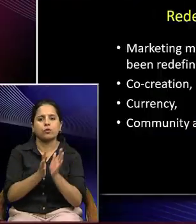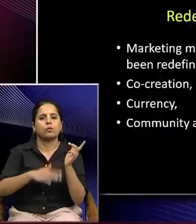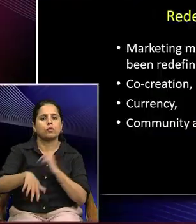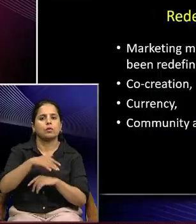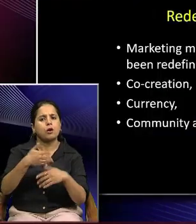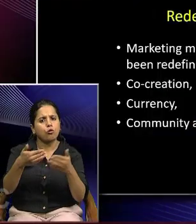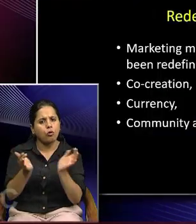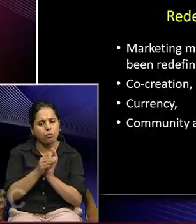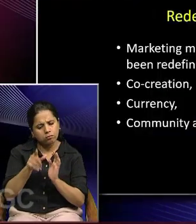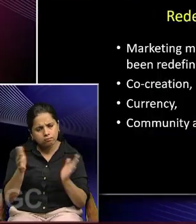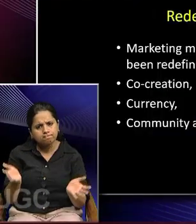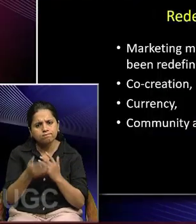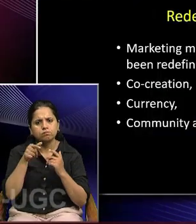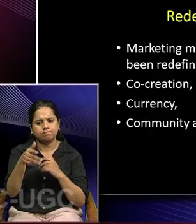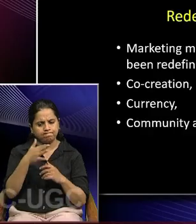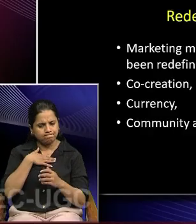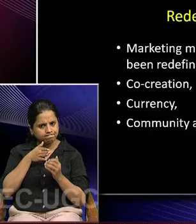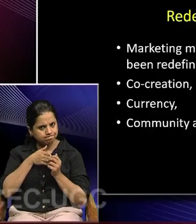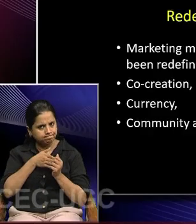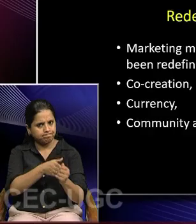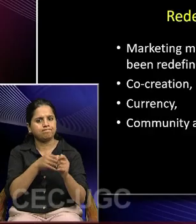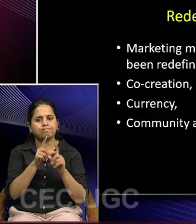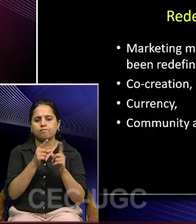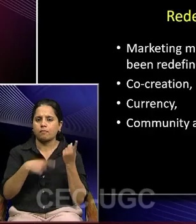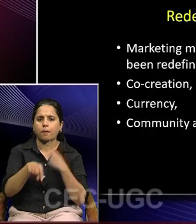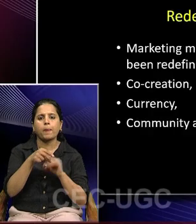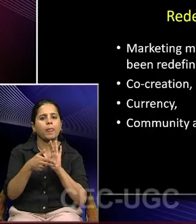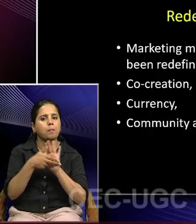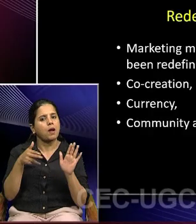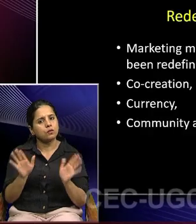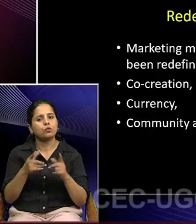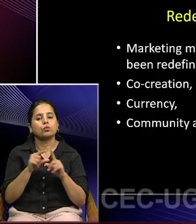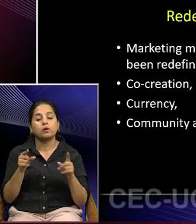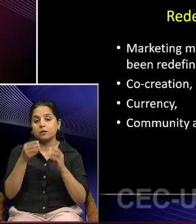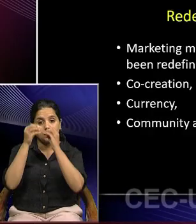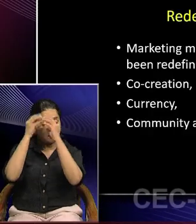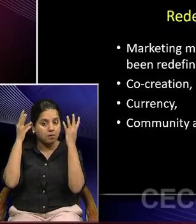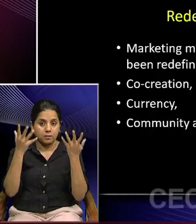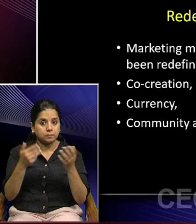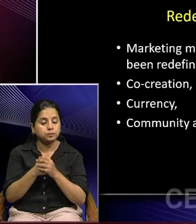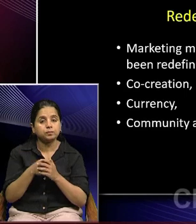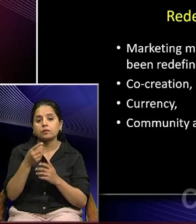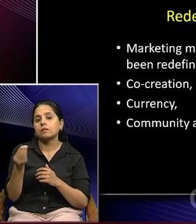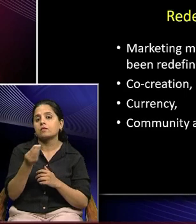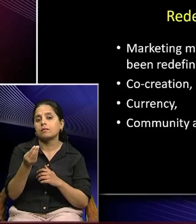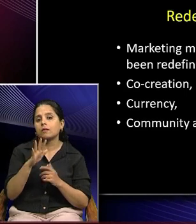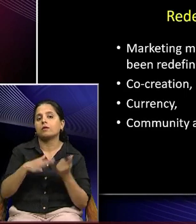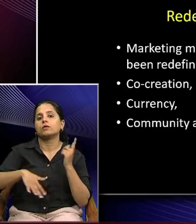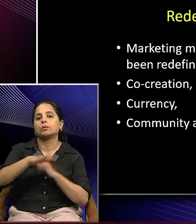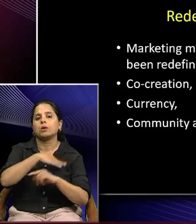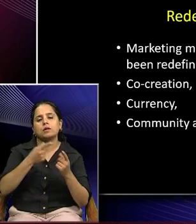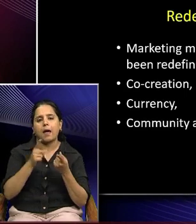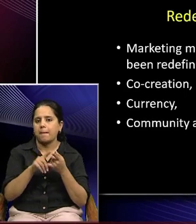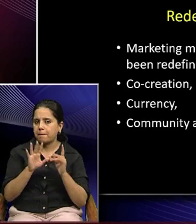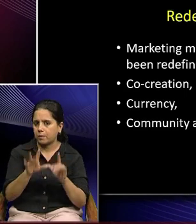the communities become the torch bearer of your brand. Imagine that there is some situation going on,